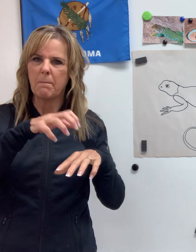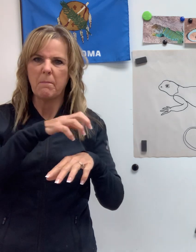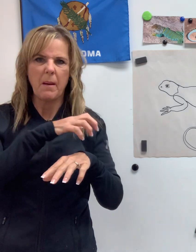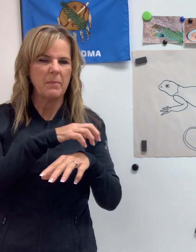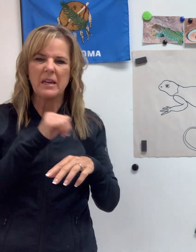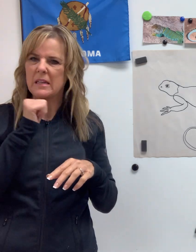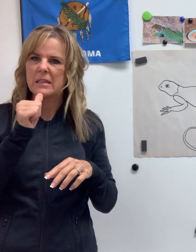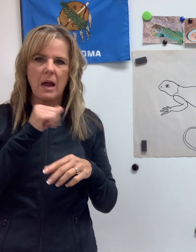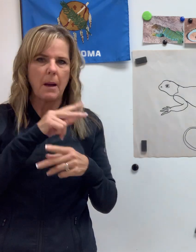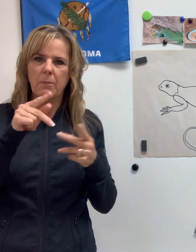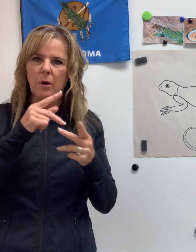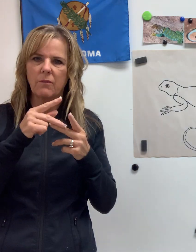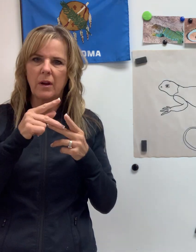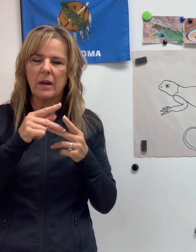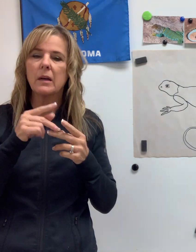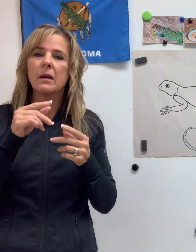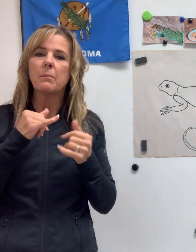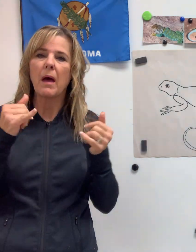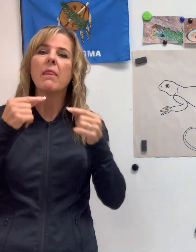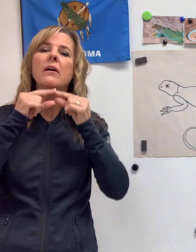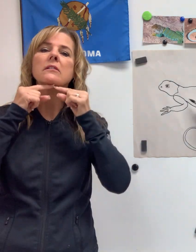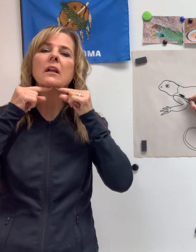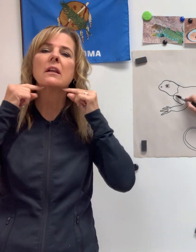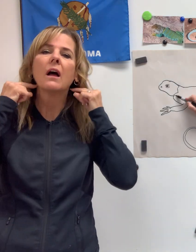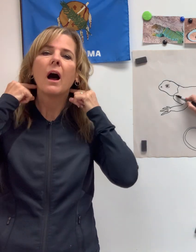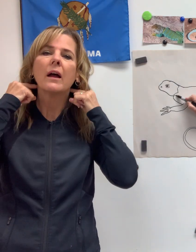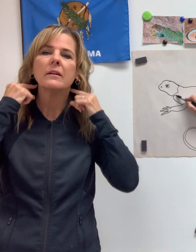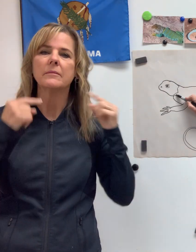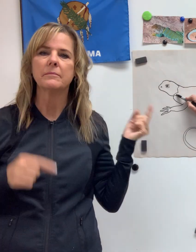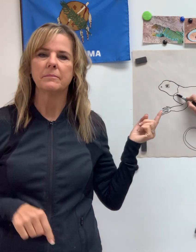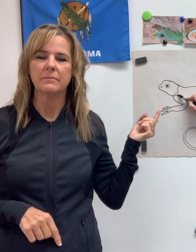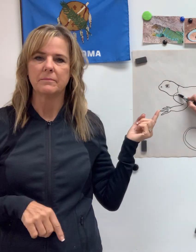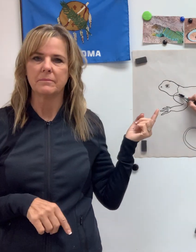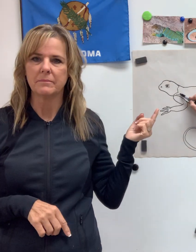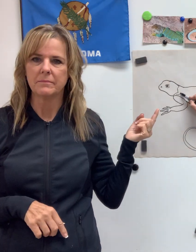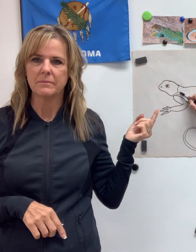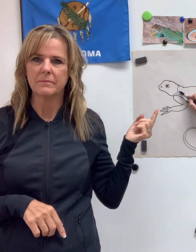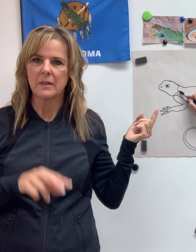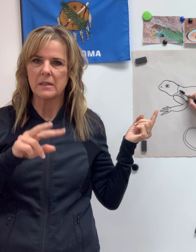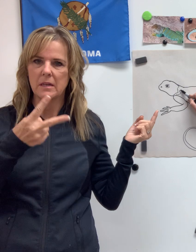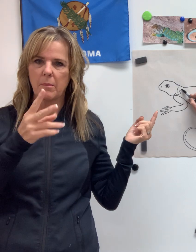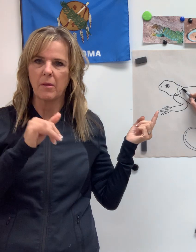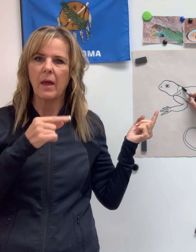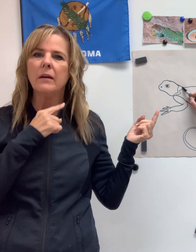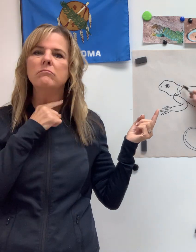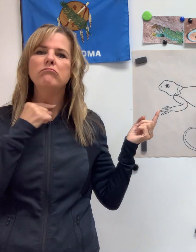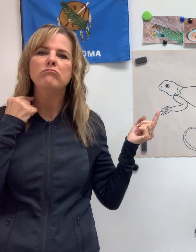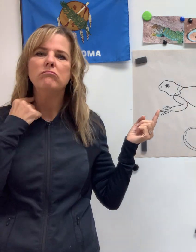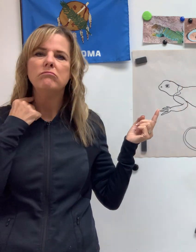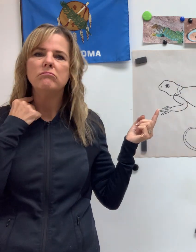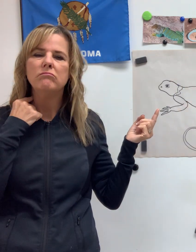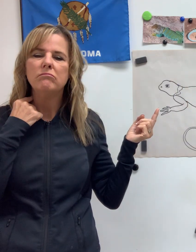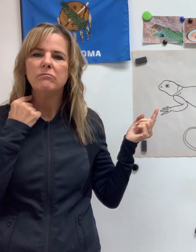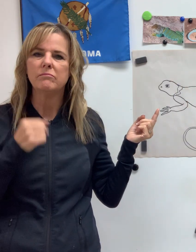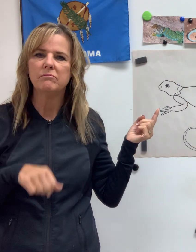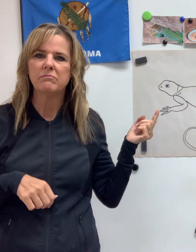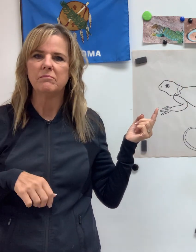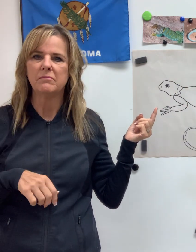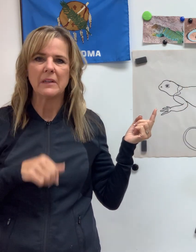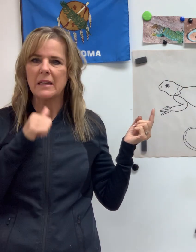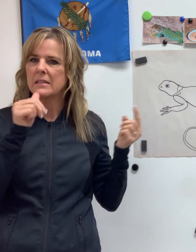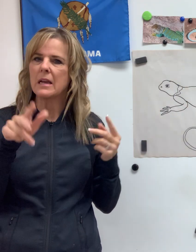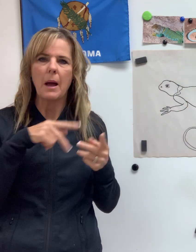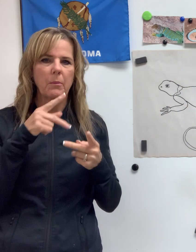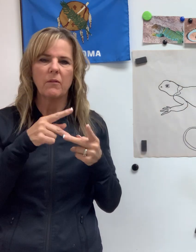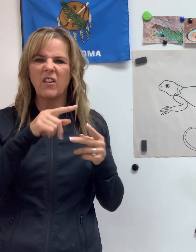but there's a line that goes across, and then we're just going to double it. And look, it is certainly not